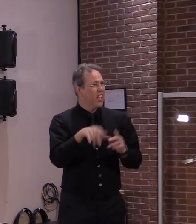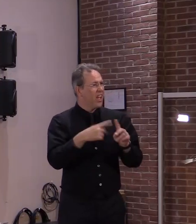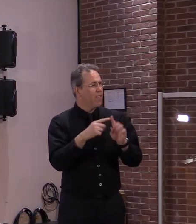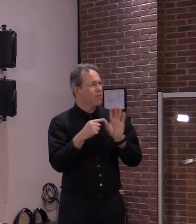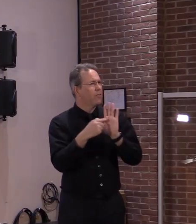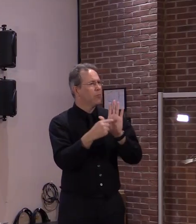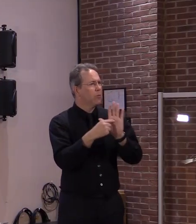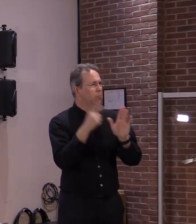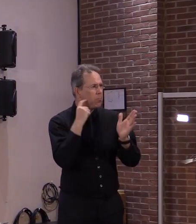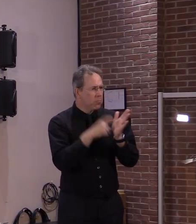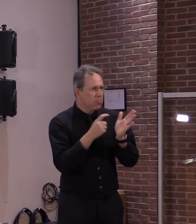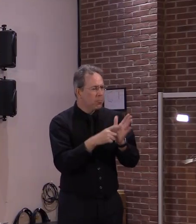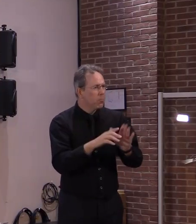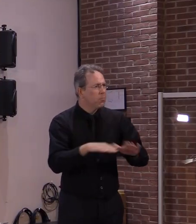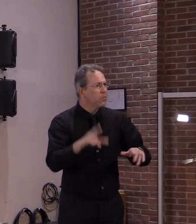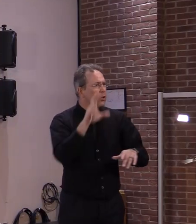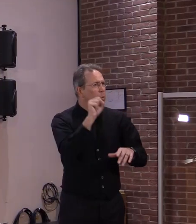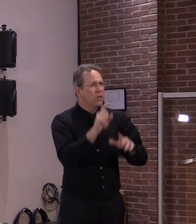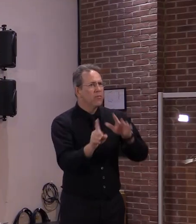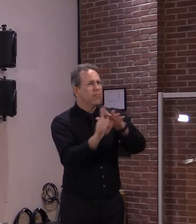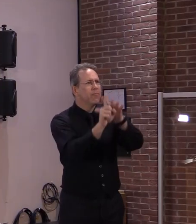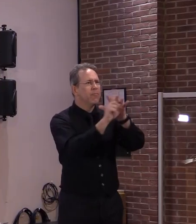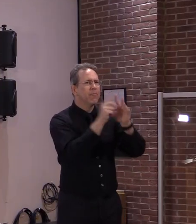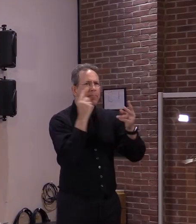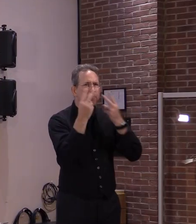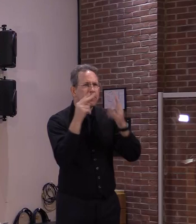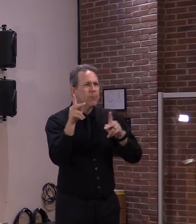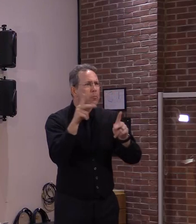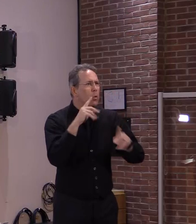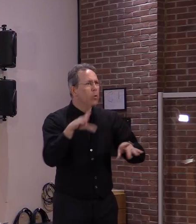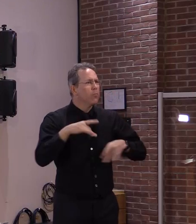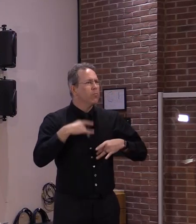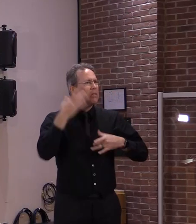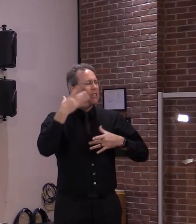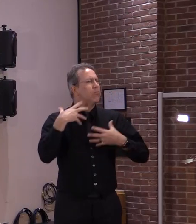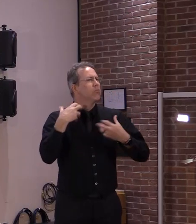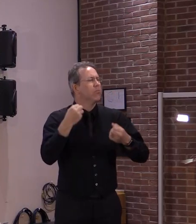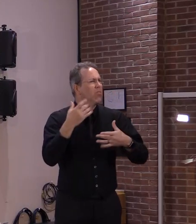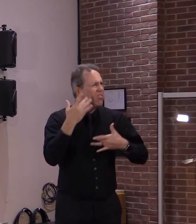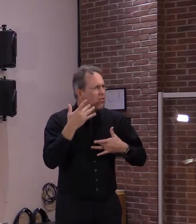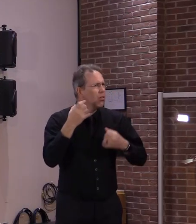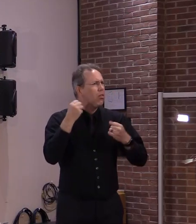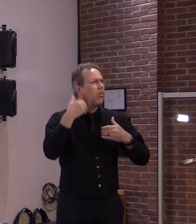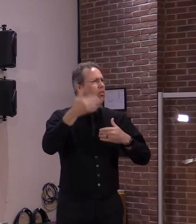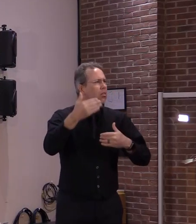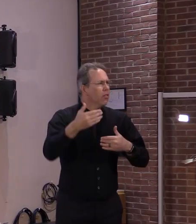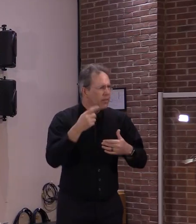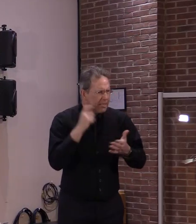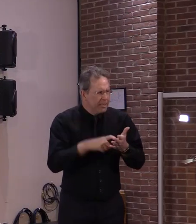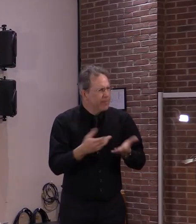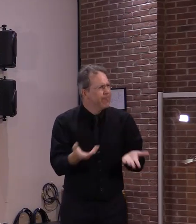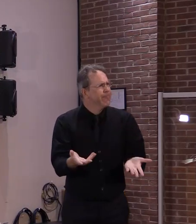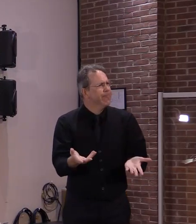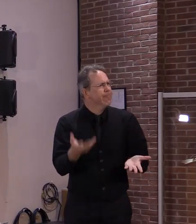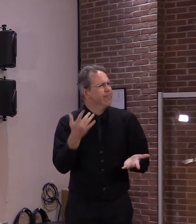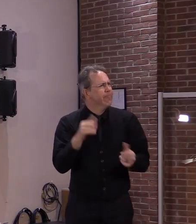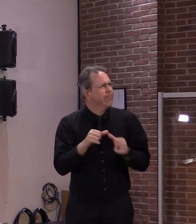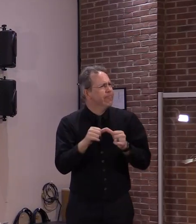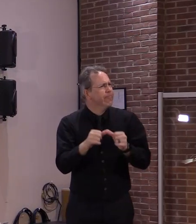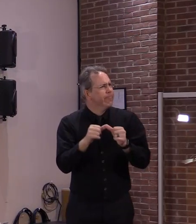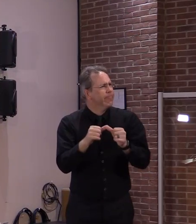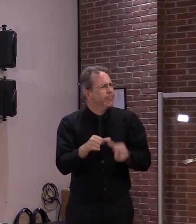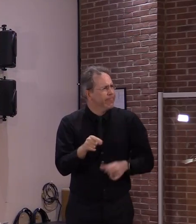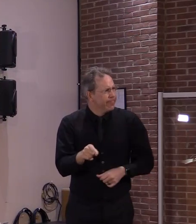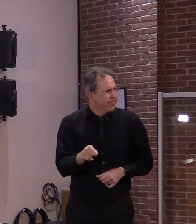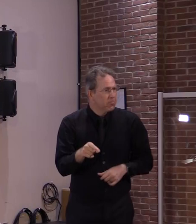of concern amongst the clinical community and amongst families, of course. But so far, so good here in Vermont with